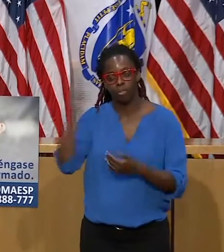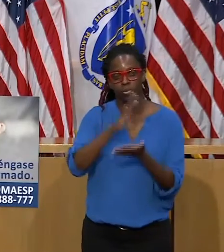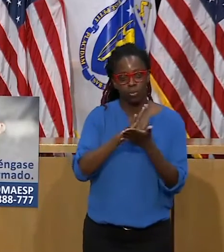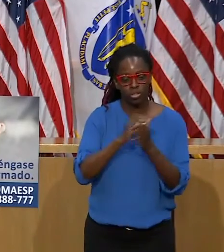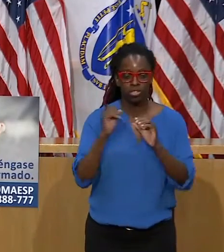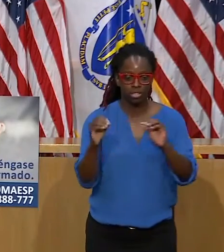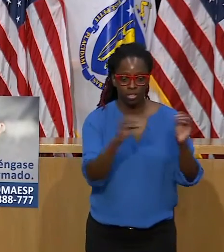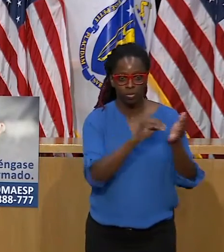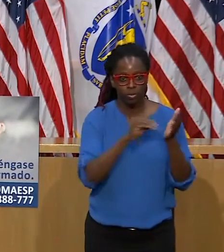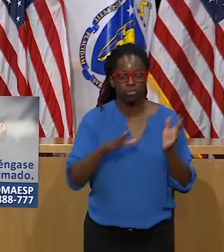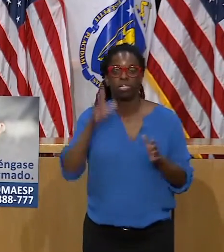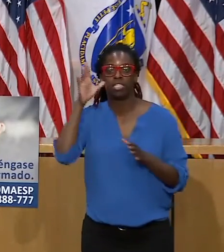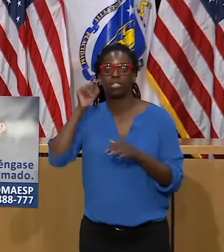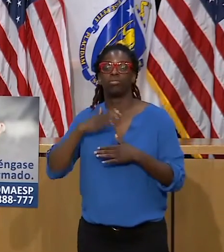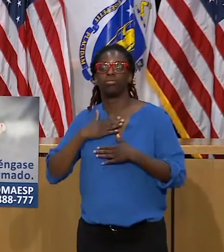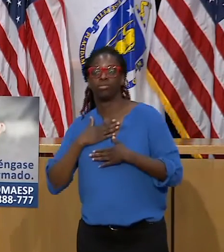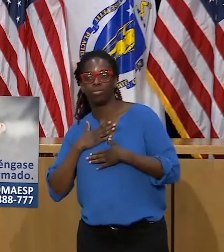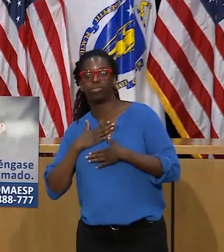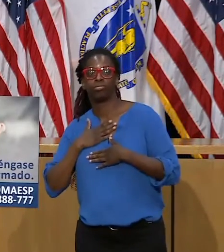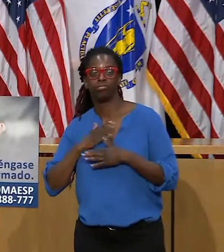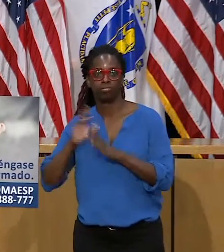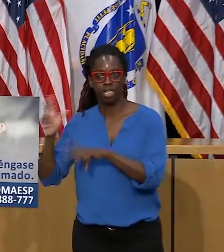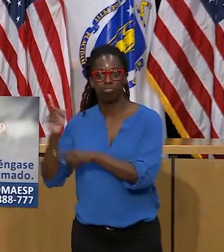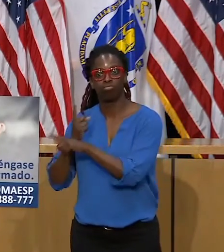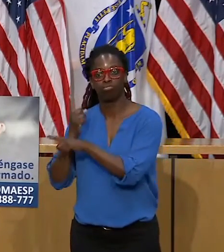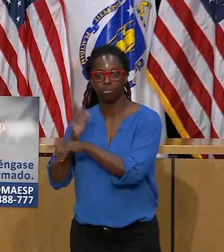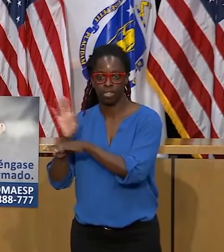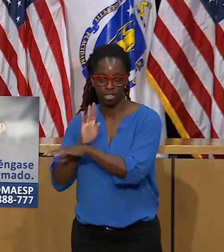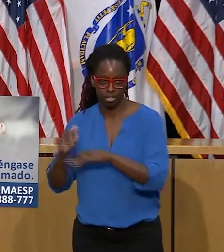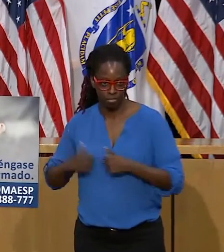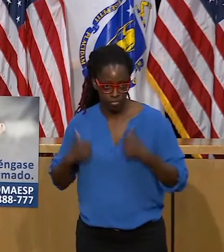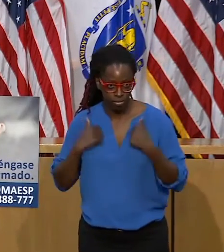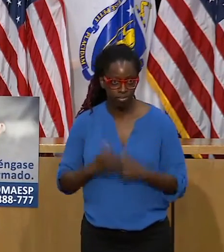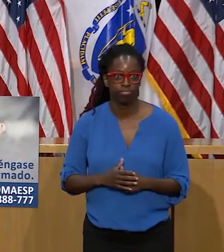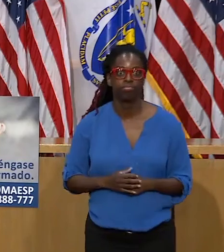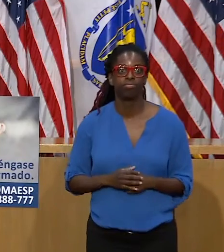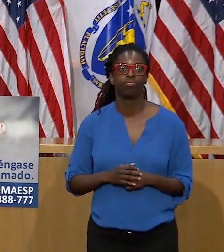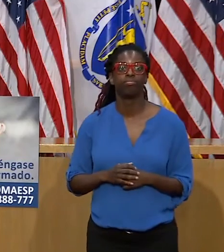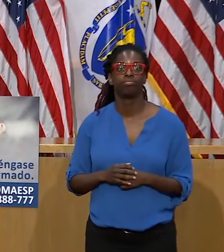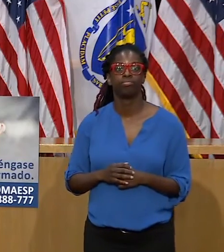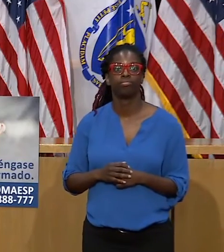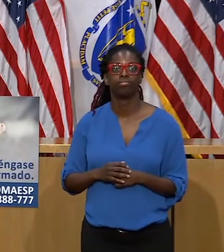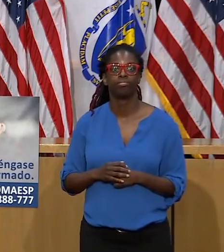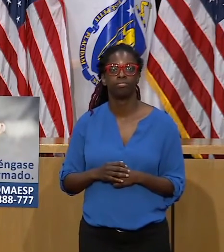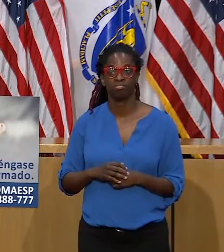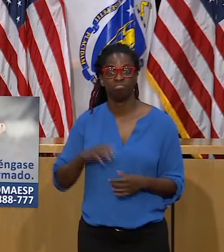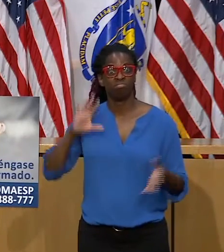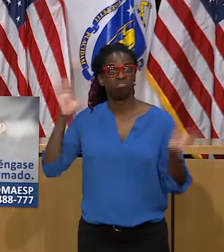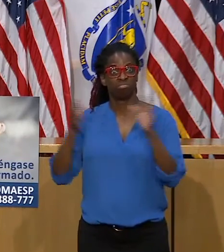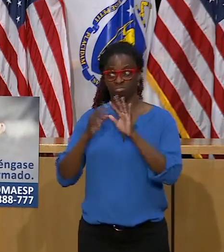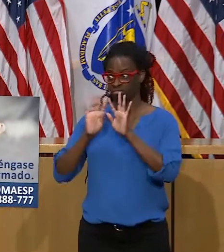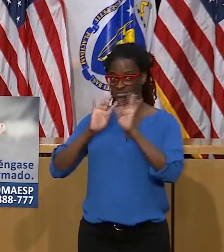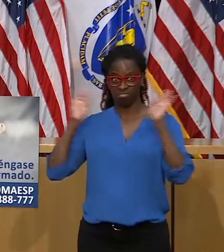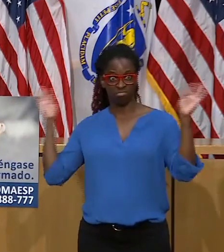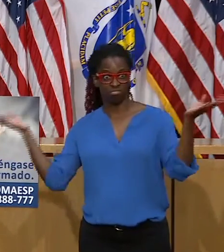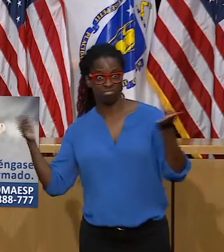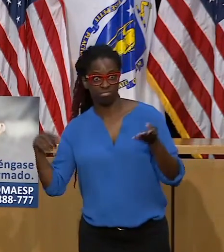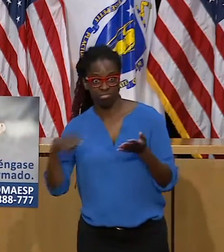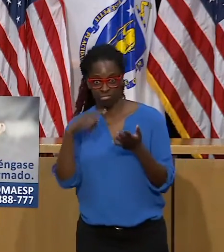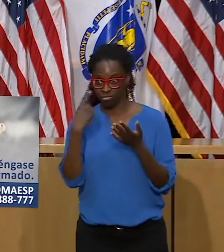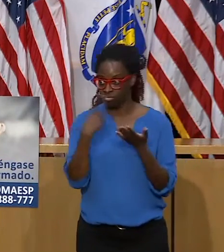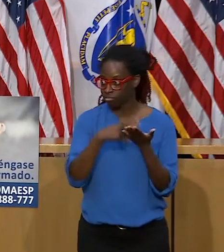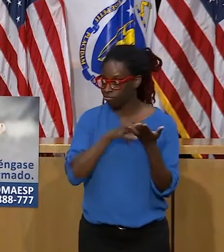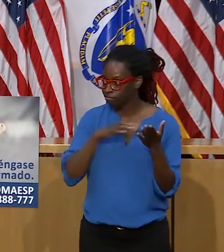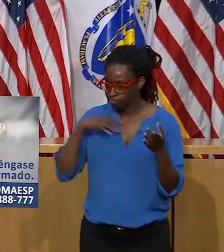a plan to help kids safely return to the classroom in September. Secondly, this plan was developed with